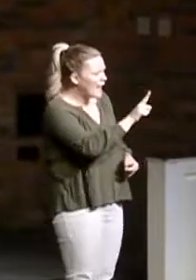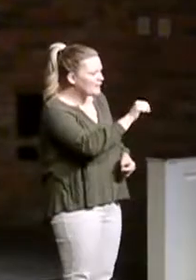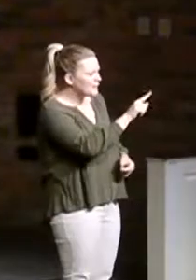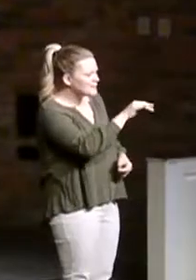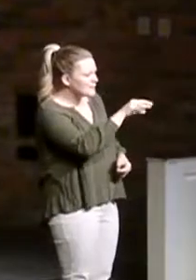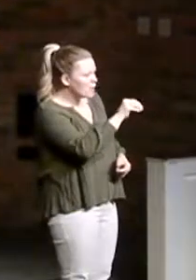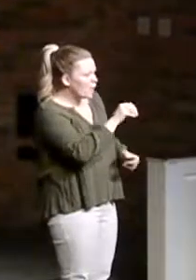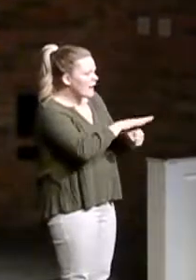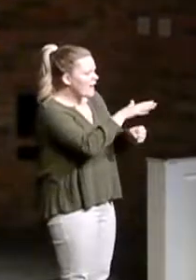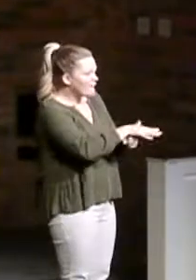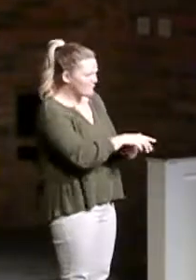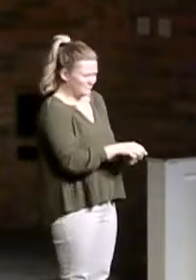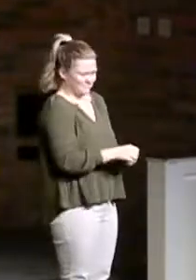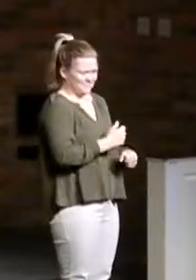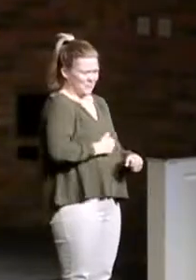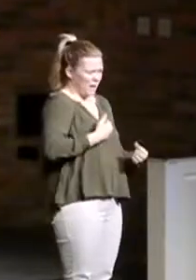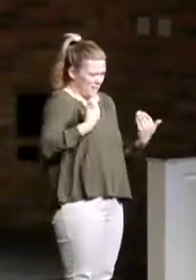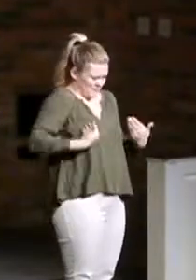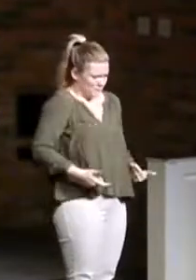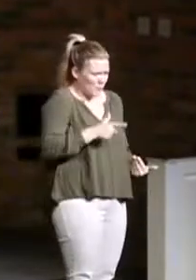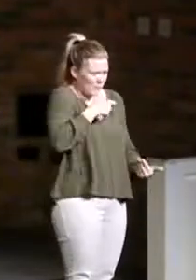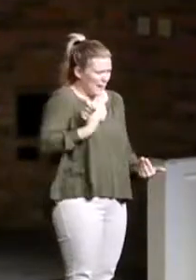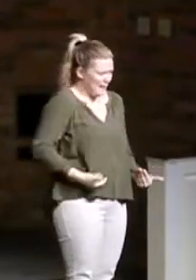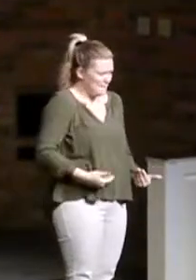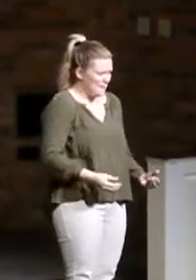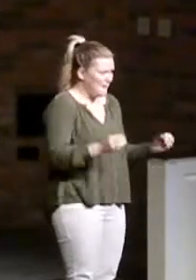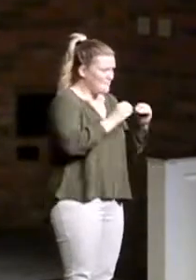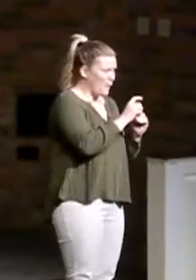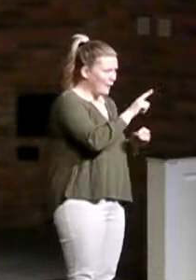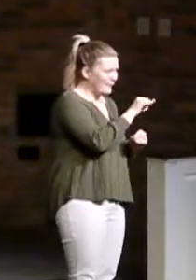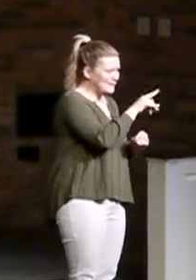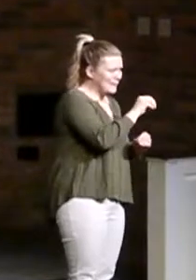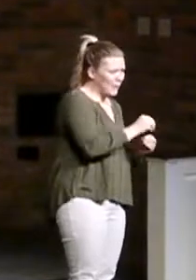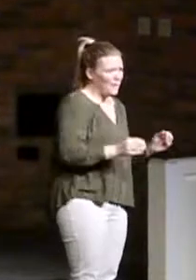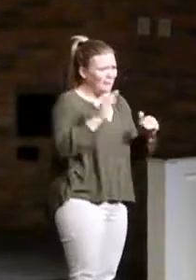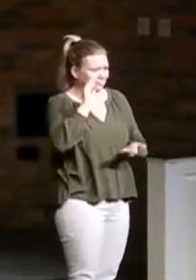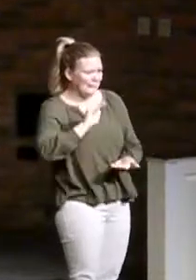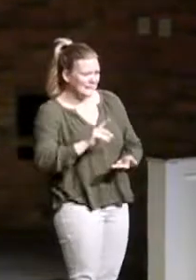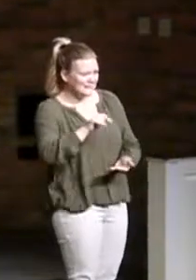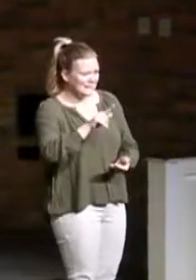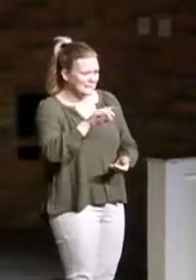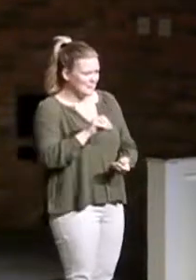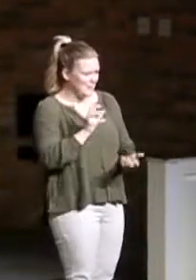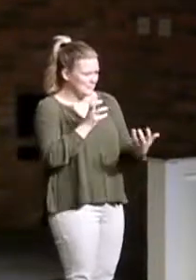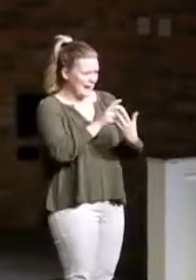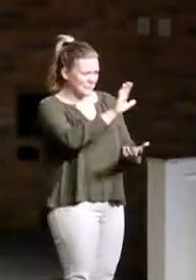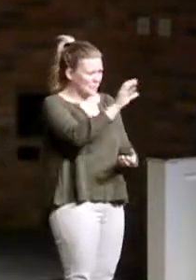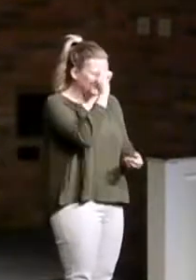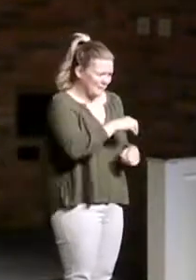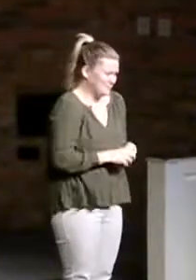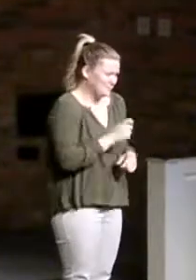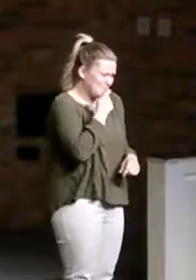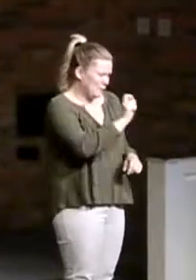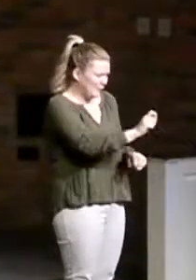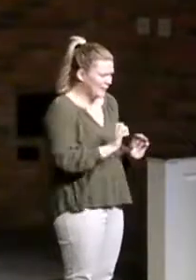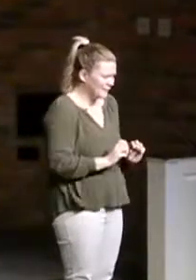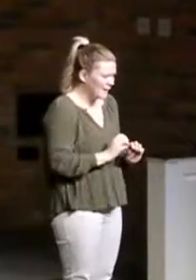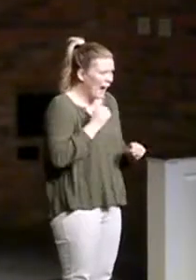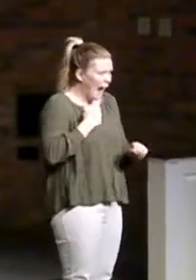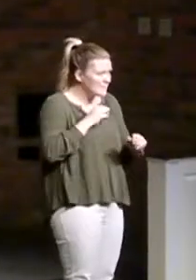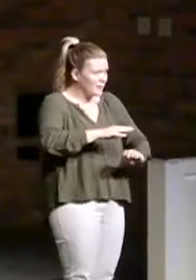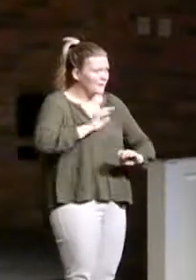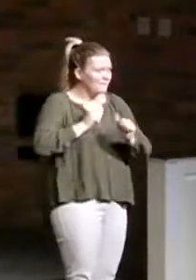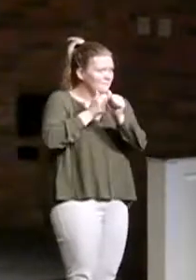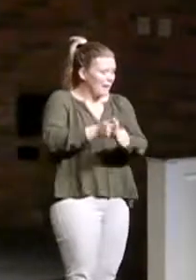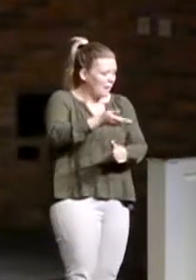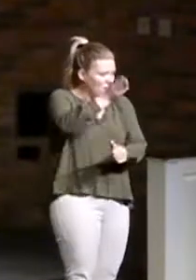I'm sorry, this is who I am. I'm not going to be more Latino, less Latino because you think I should be, period. I'm going to try to fulfill what God's called me to every second